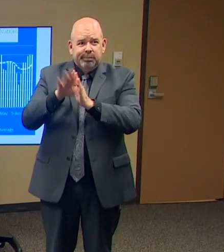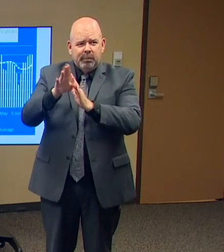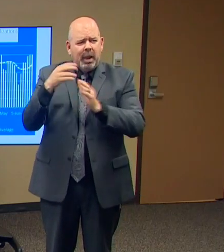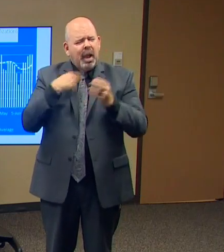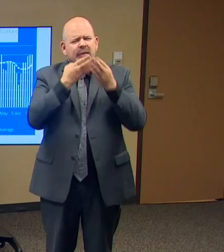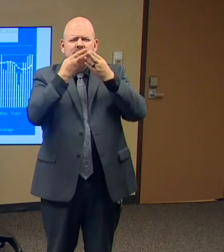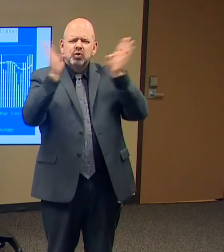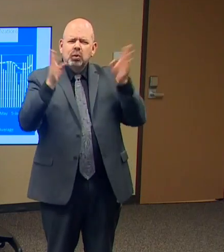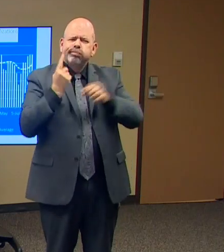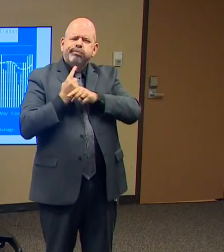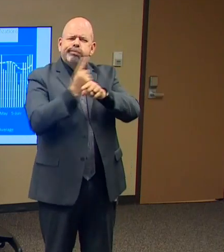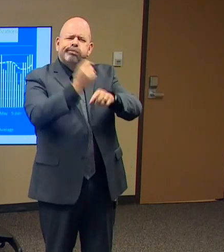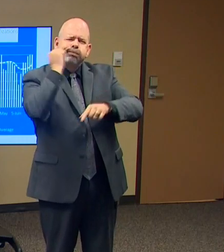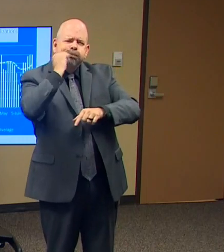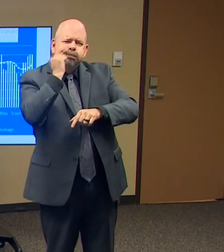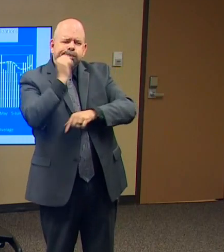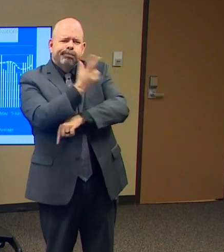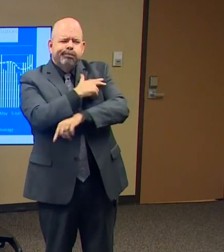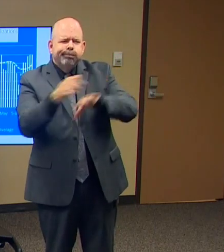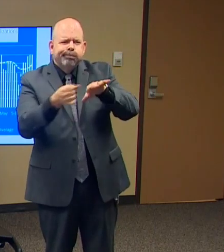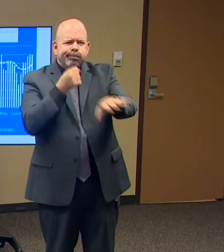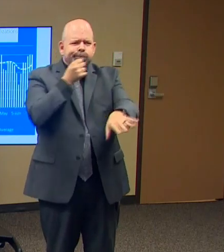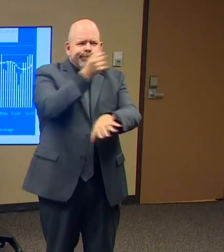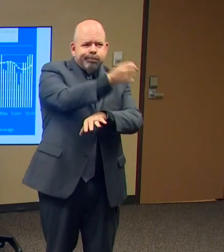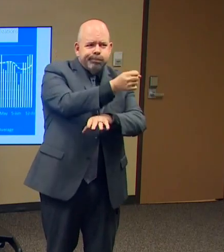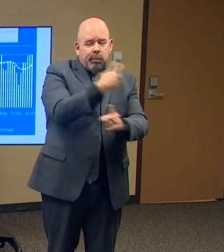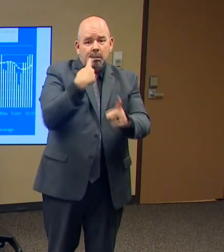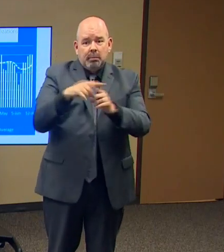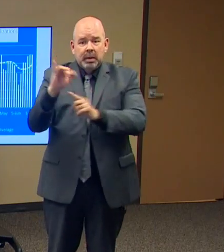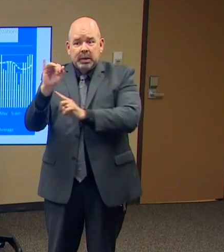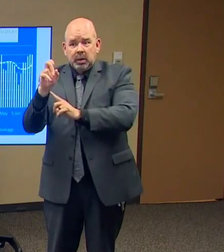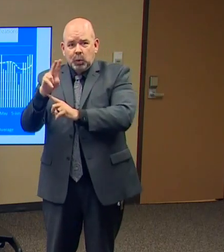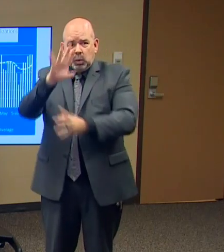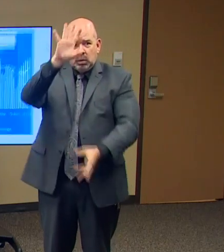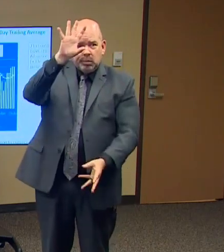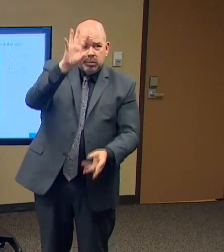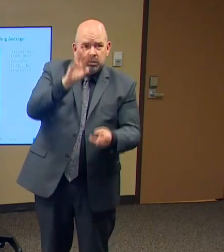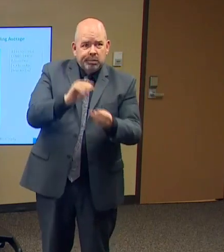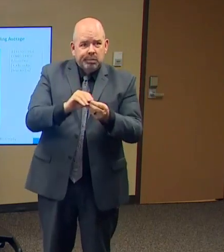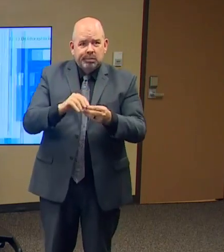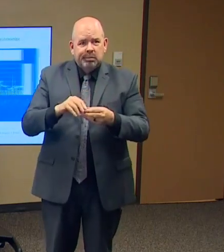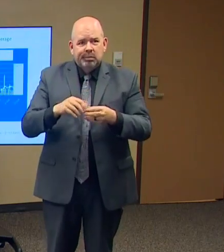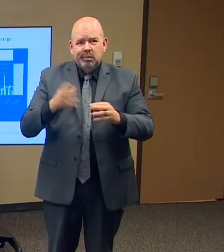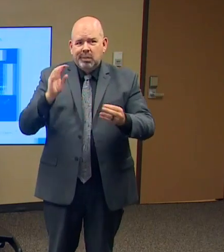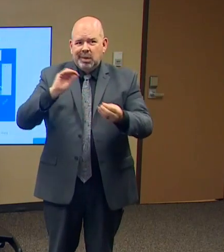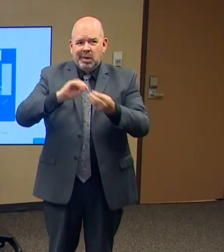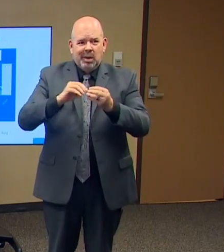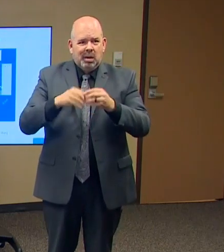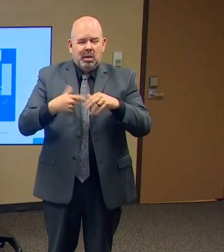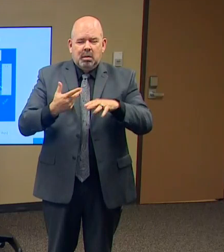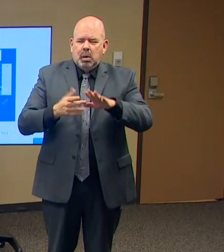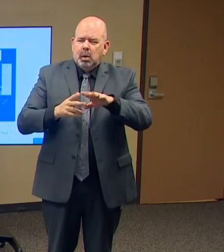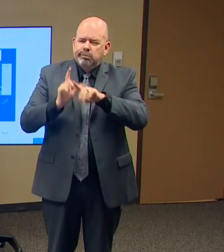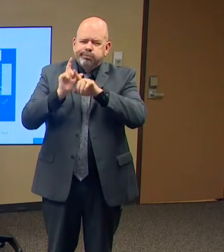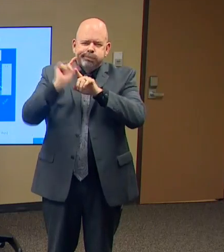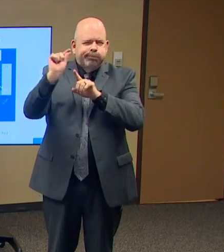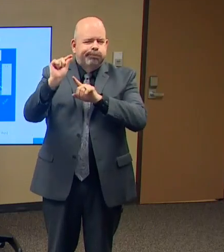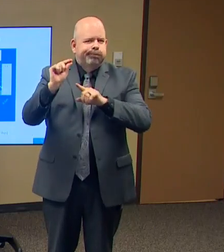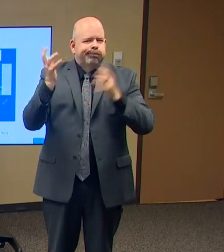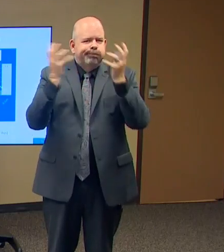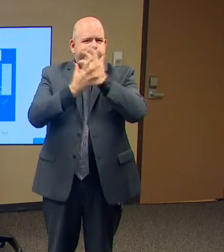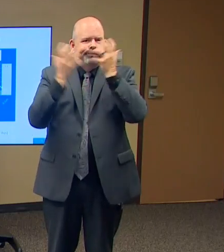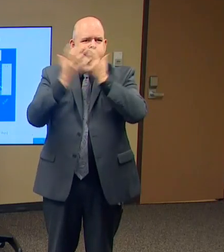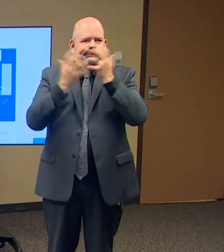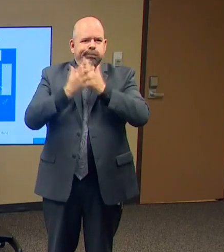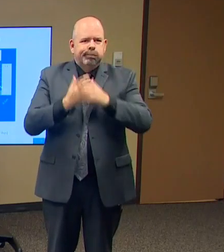the ICU numbers, then those are, again, at some of the record highs. And this last slide I think I have, this is actually the last one,